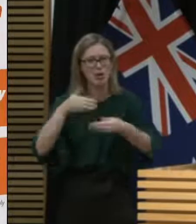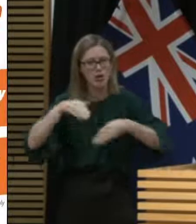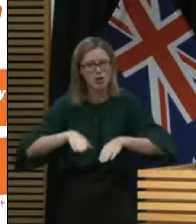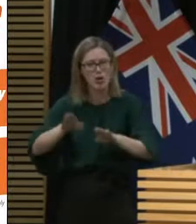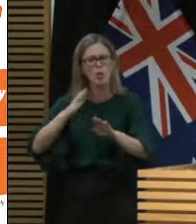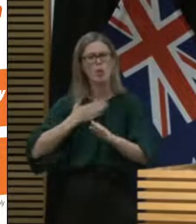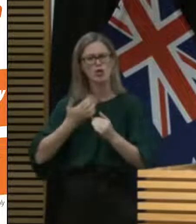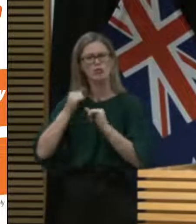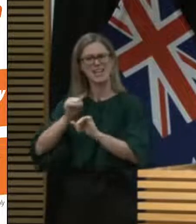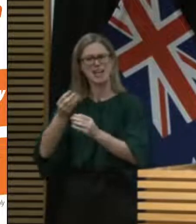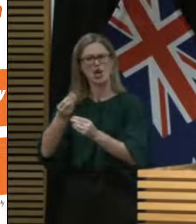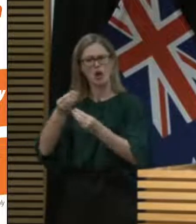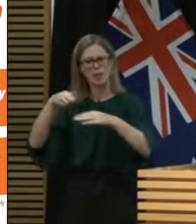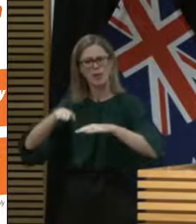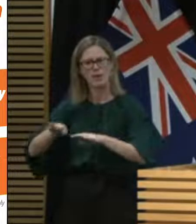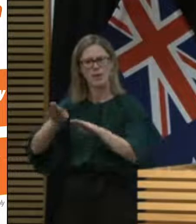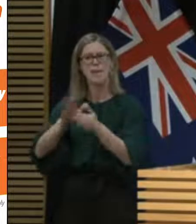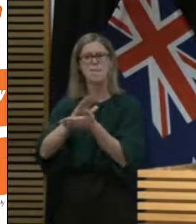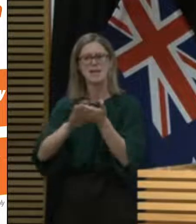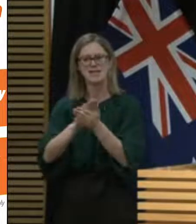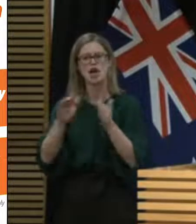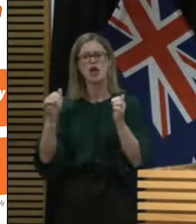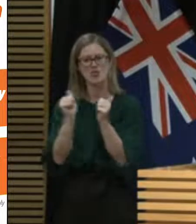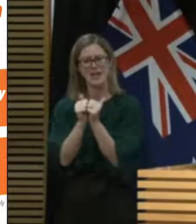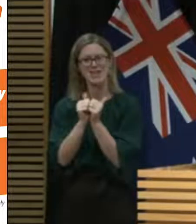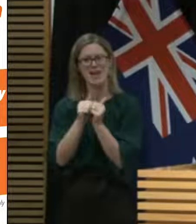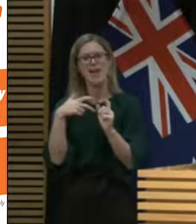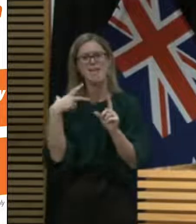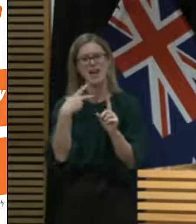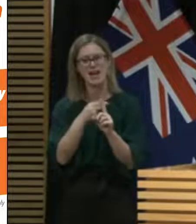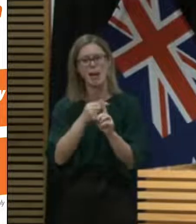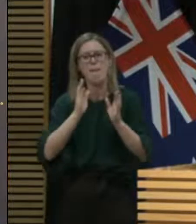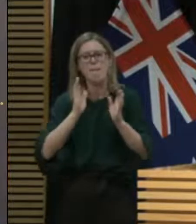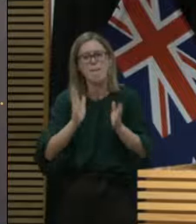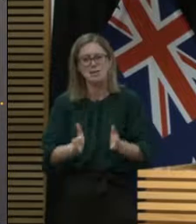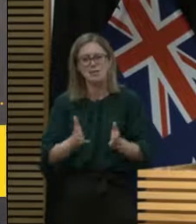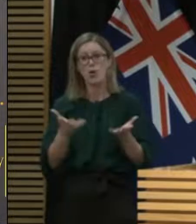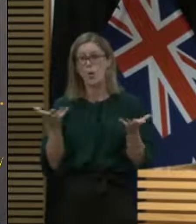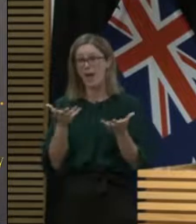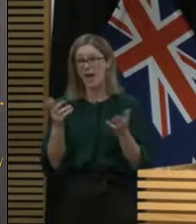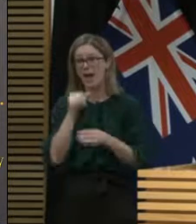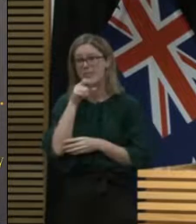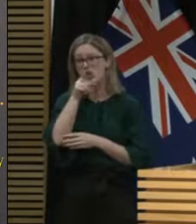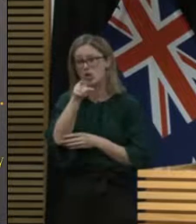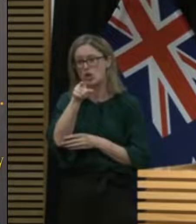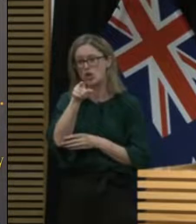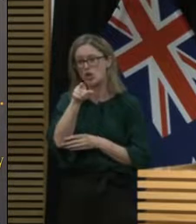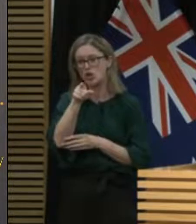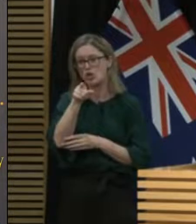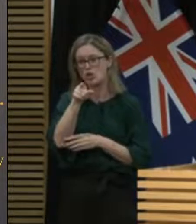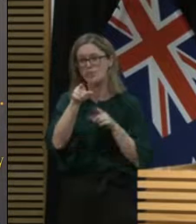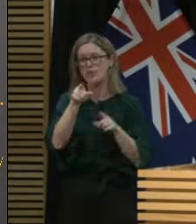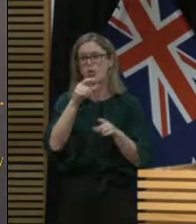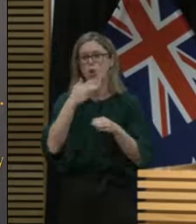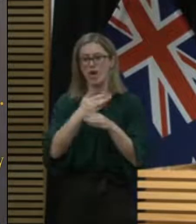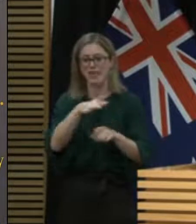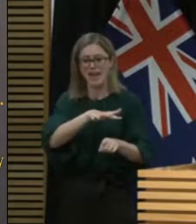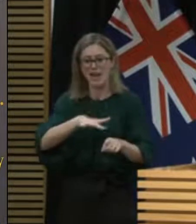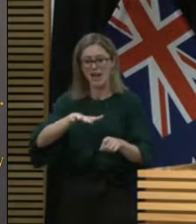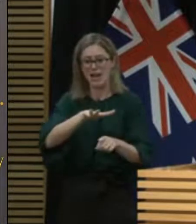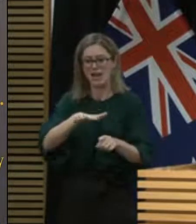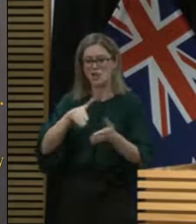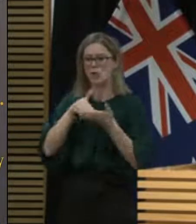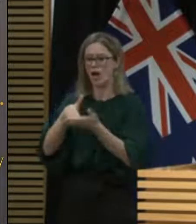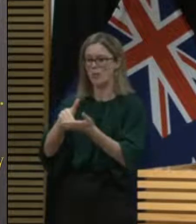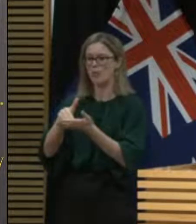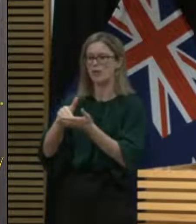economic recovery, we have therefore also agreed to allow vaccination to be required if it is necessary to facilitate access for New